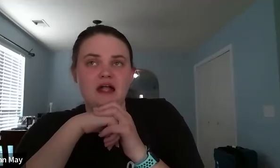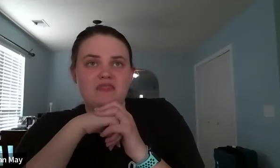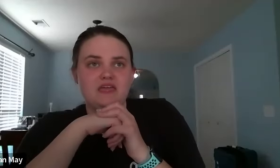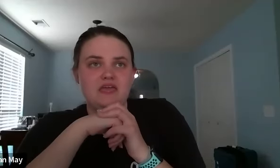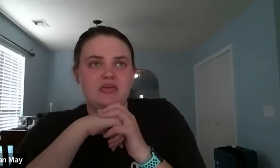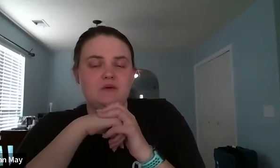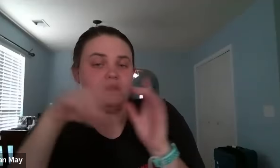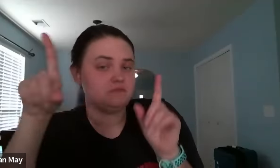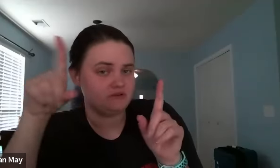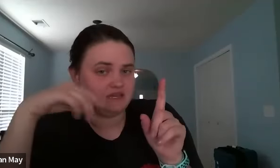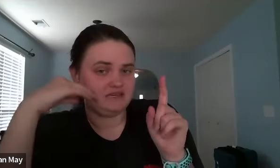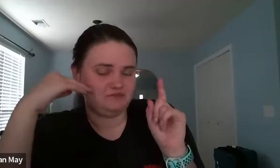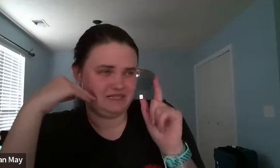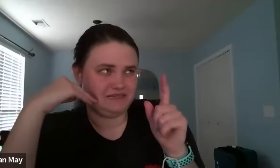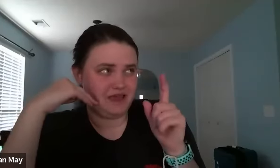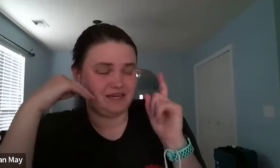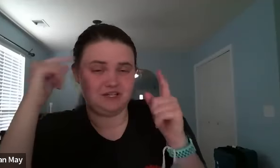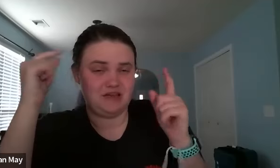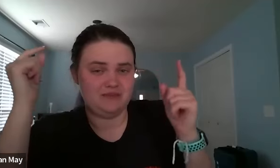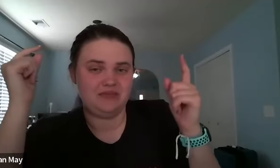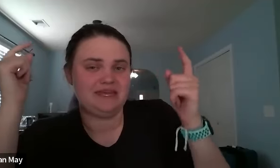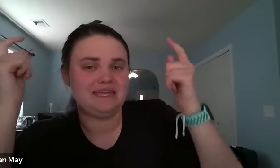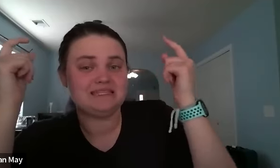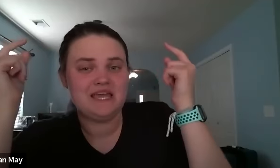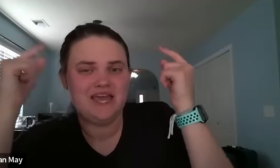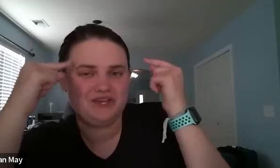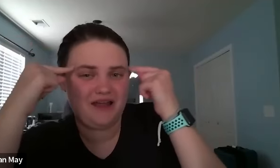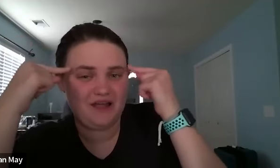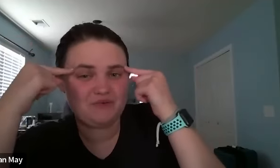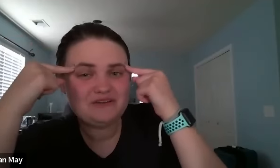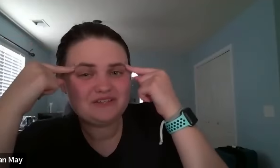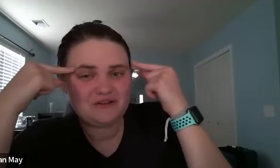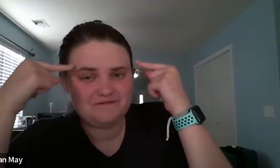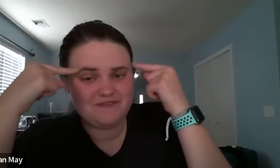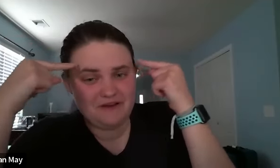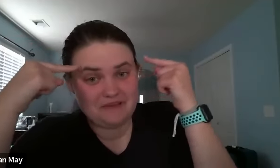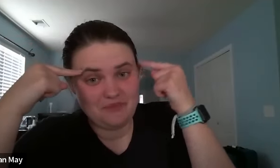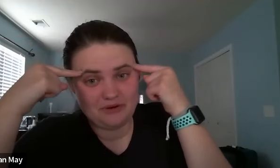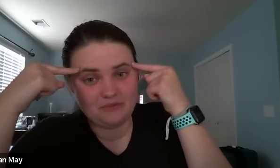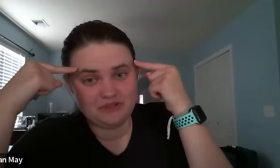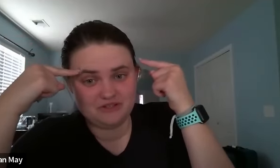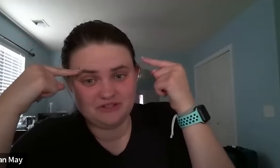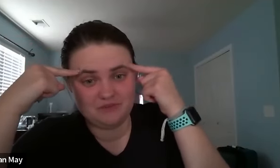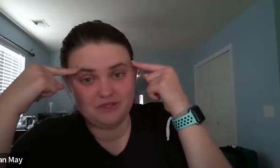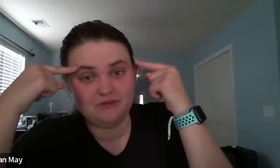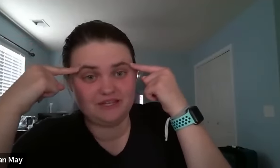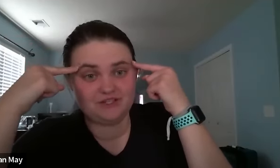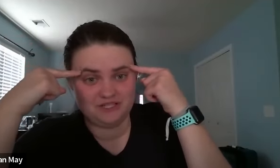And then one important thing I didn't add, and I should have added in the beginning, is your eyebrows are very important with your WH question